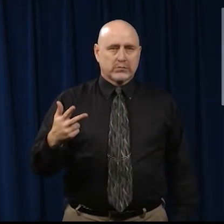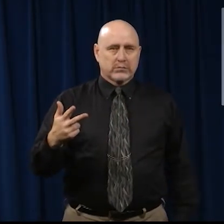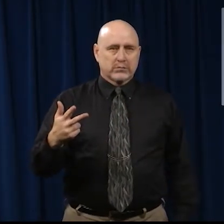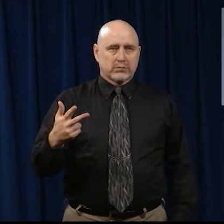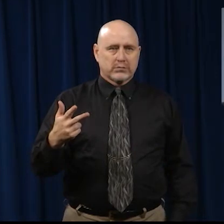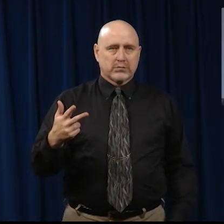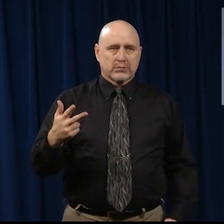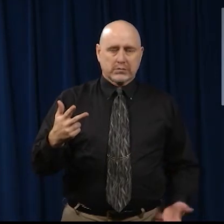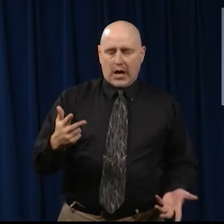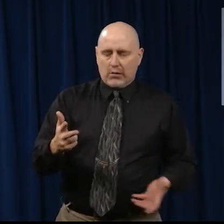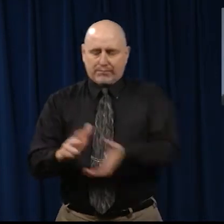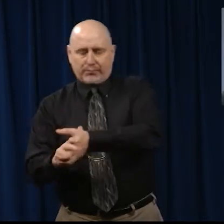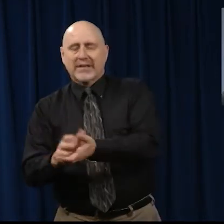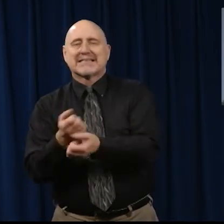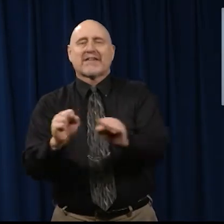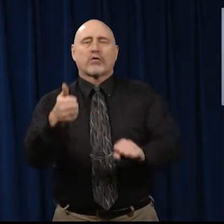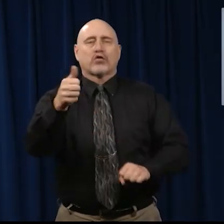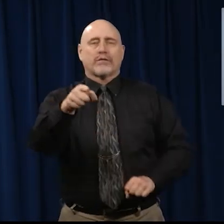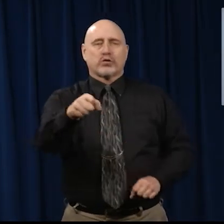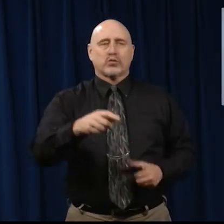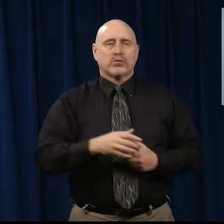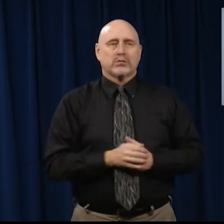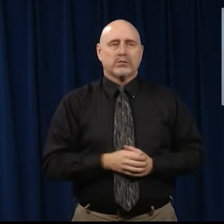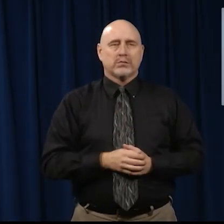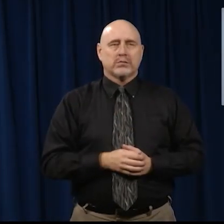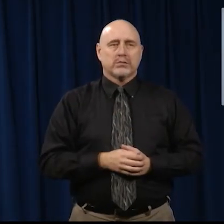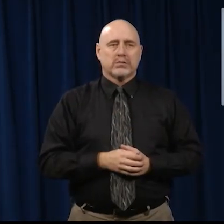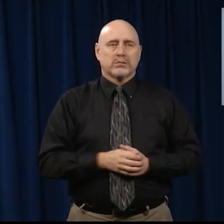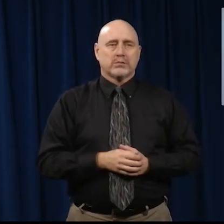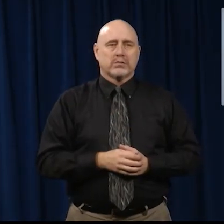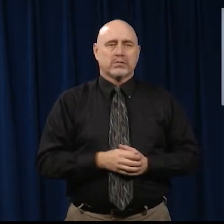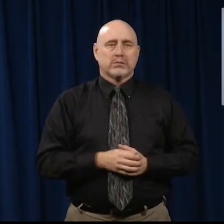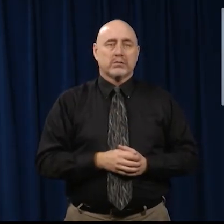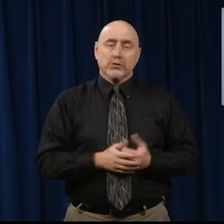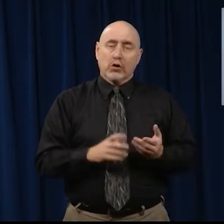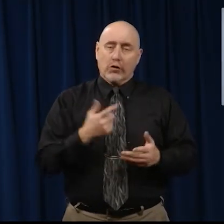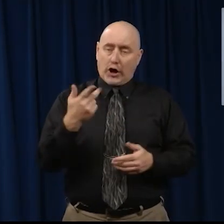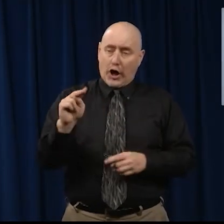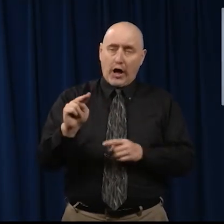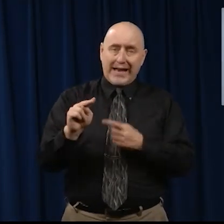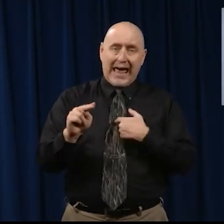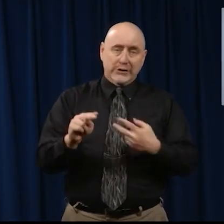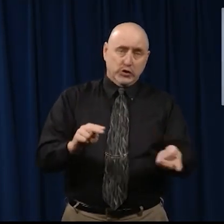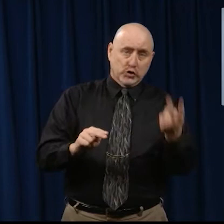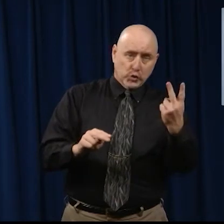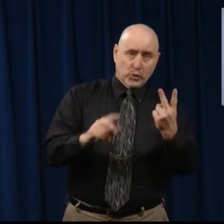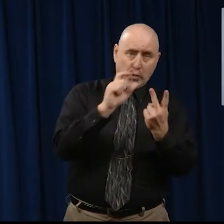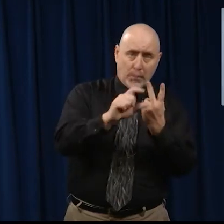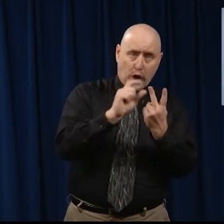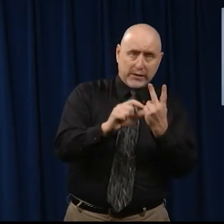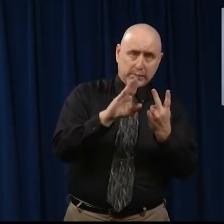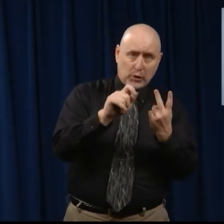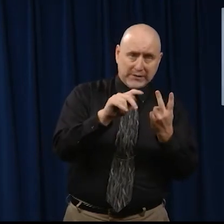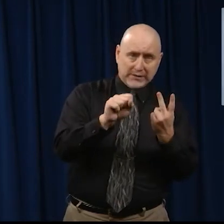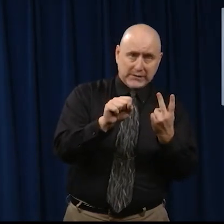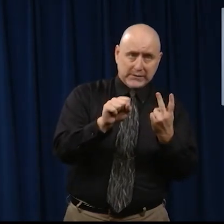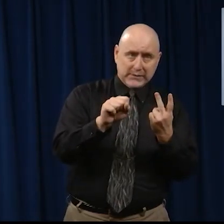they say, get rid of these 2. Okay, now we've made this safe for you. And now they give you back a gun that's got 2 bullets in 2 of those